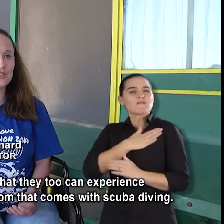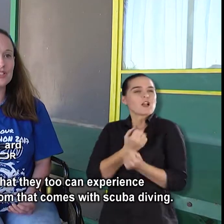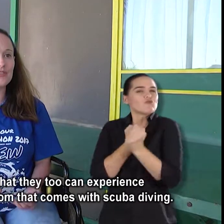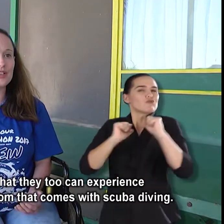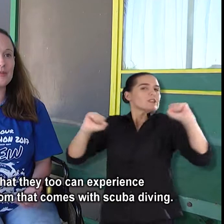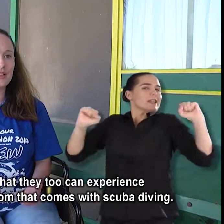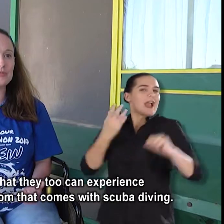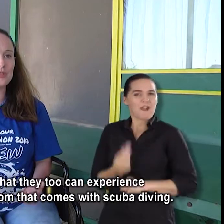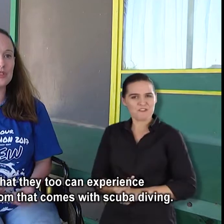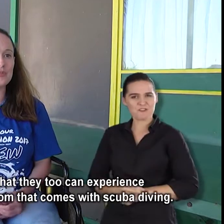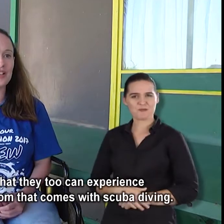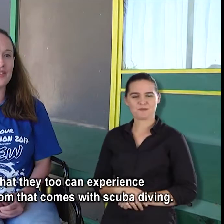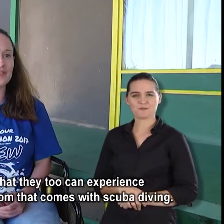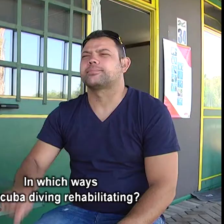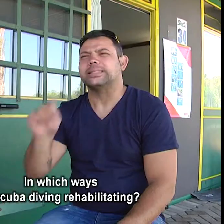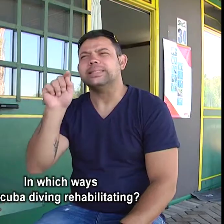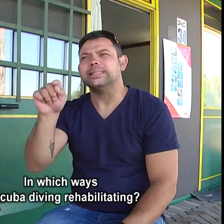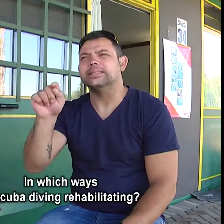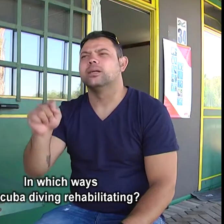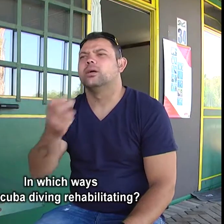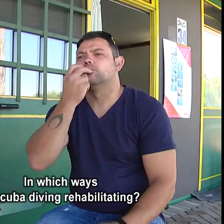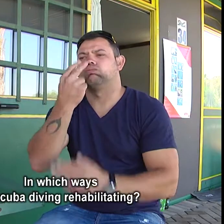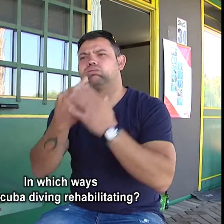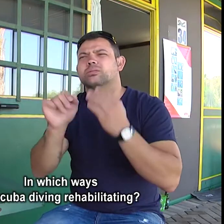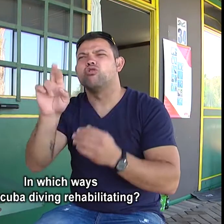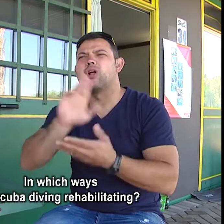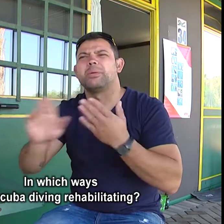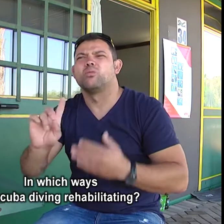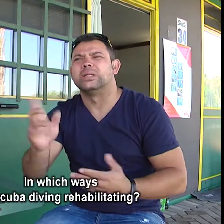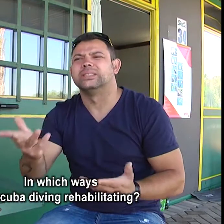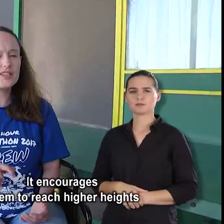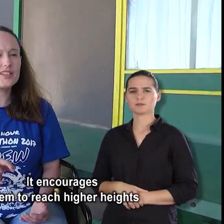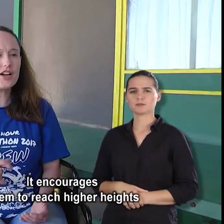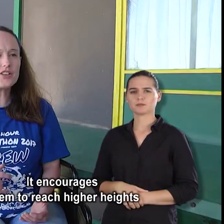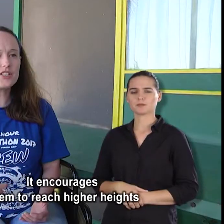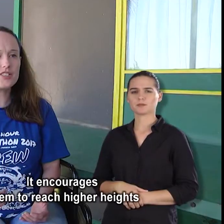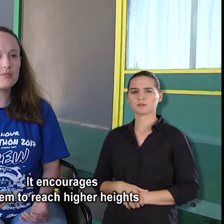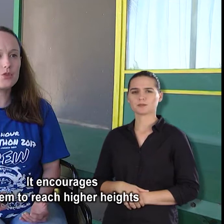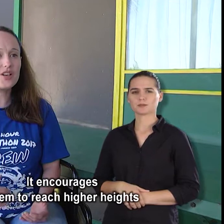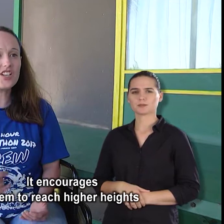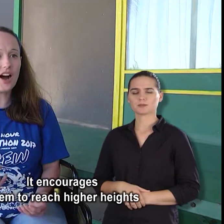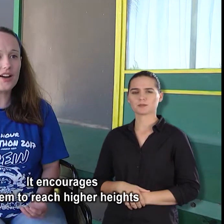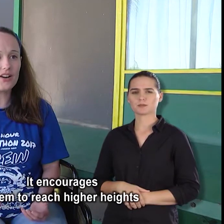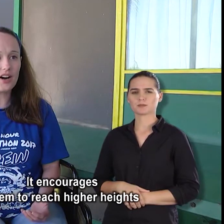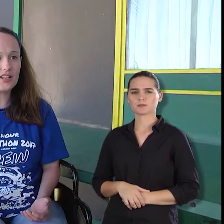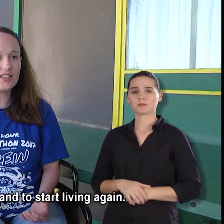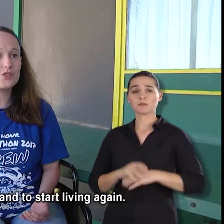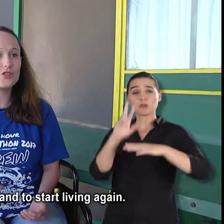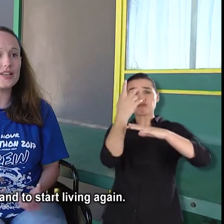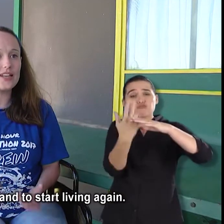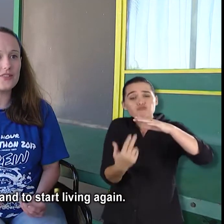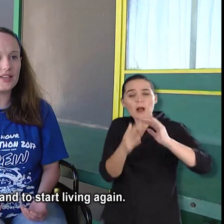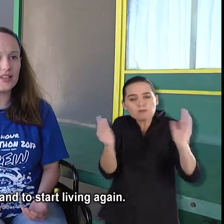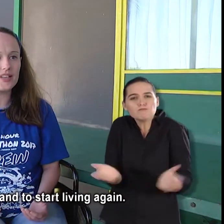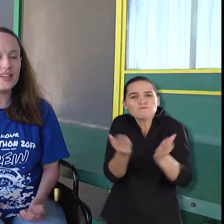can experience the freedom that comes through scuba diving. In which ways is scuba diving rehabilitating? It encourages them to reach higher heights